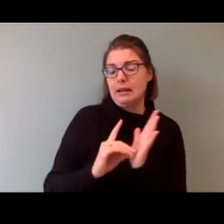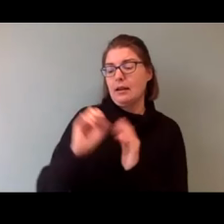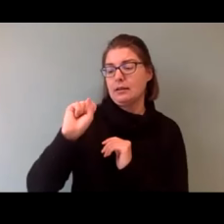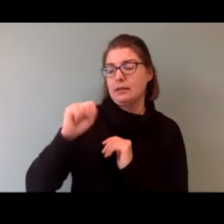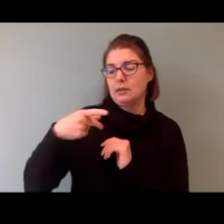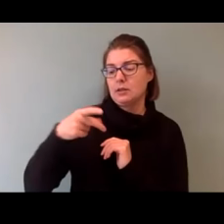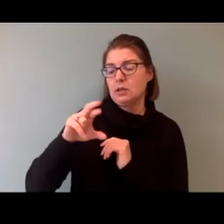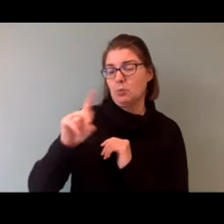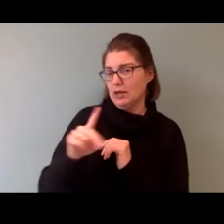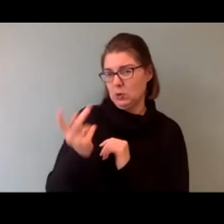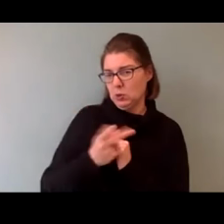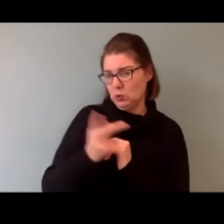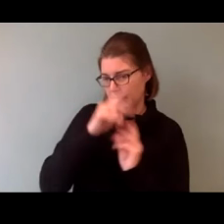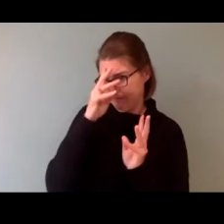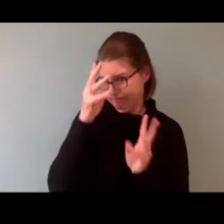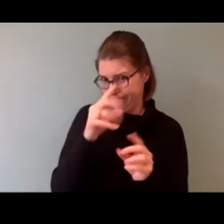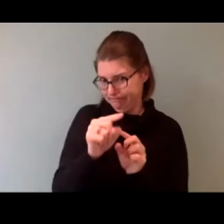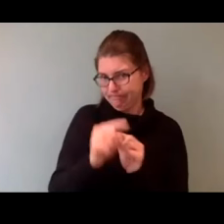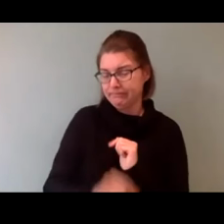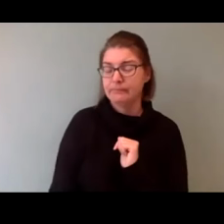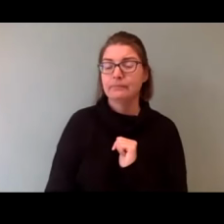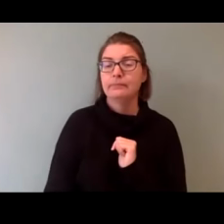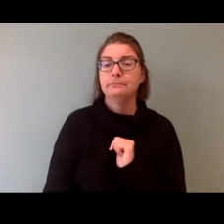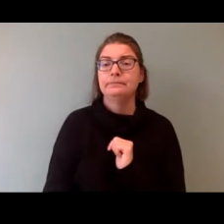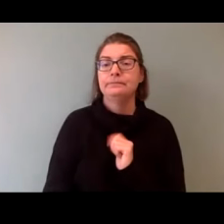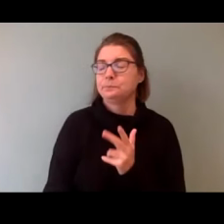they're kind of,